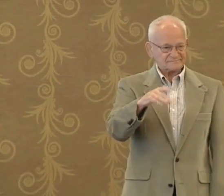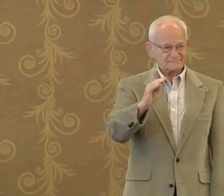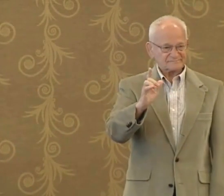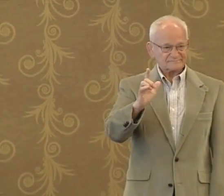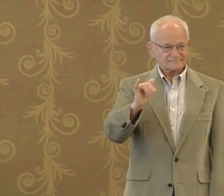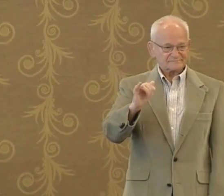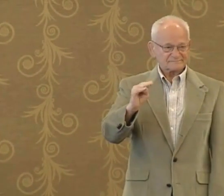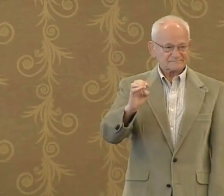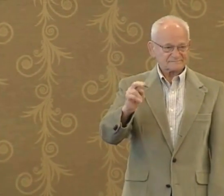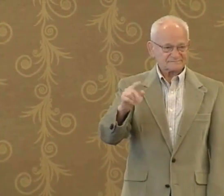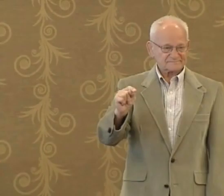It's complimentary.